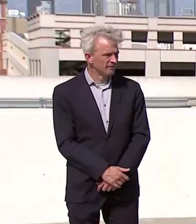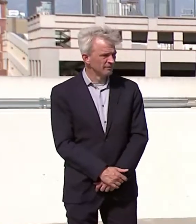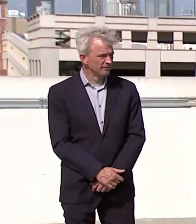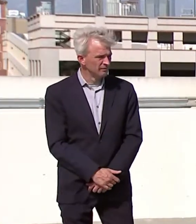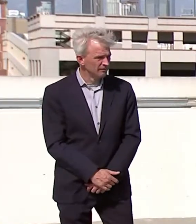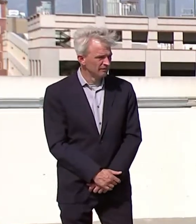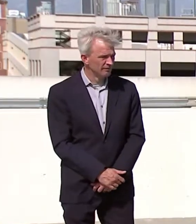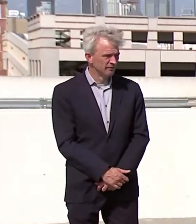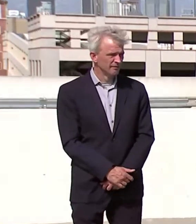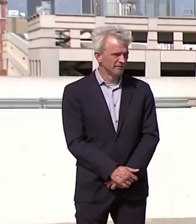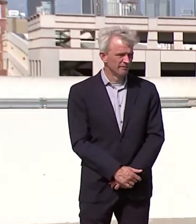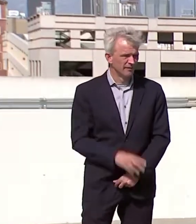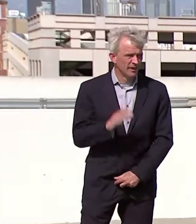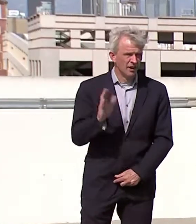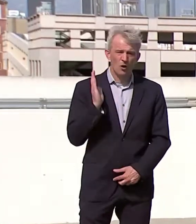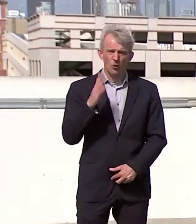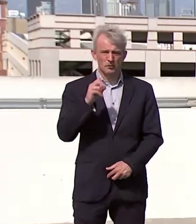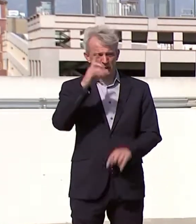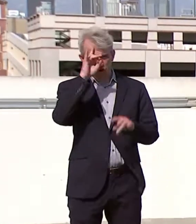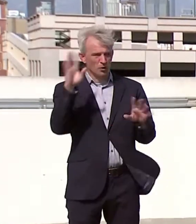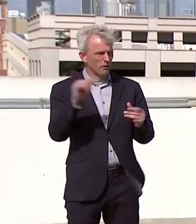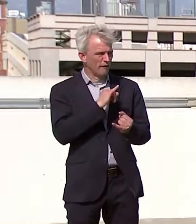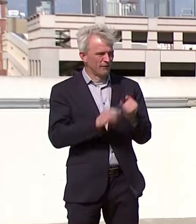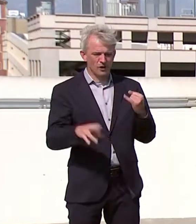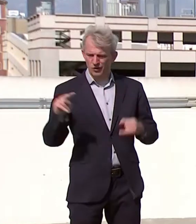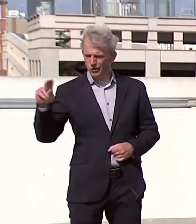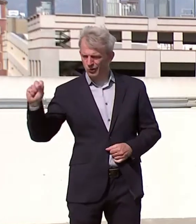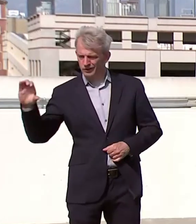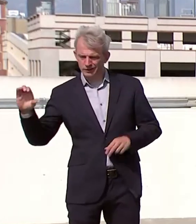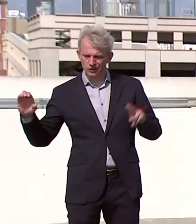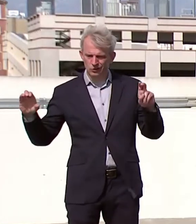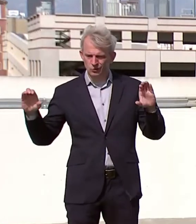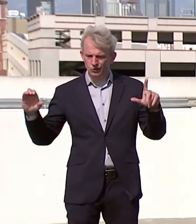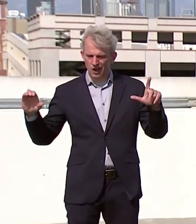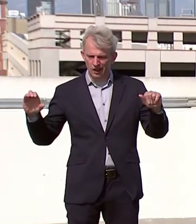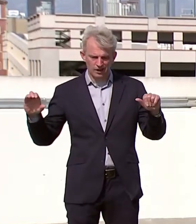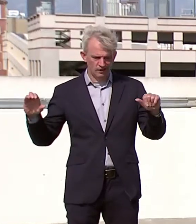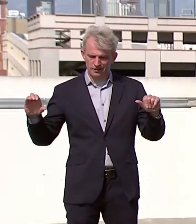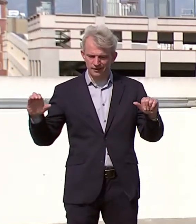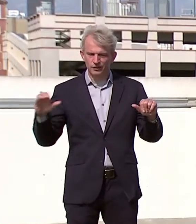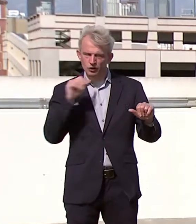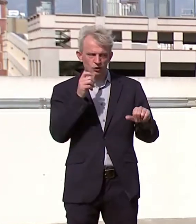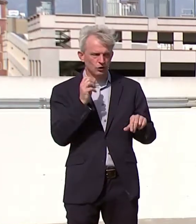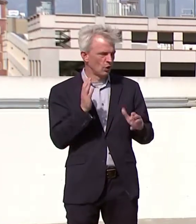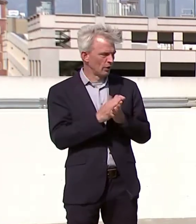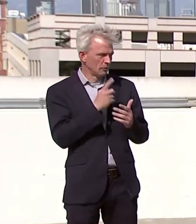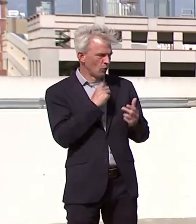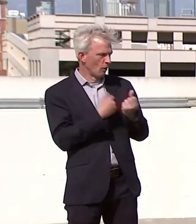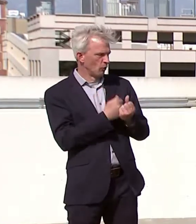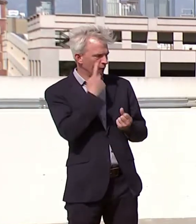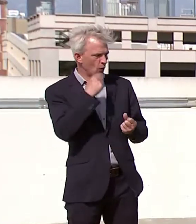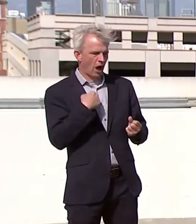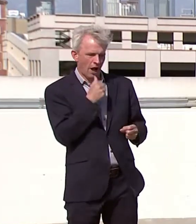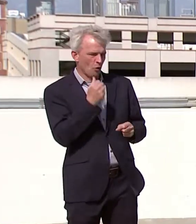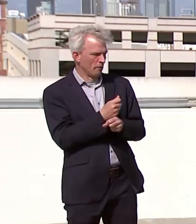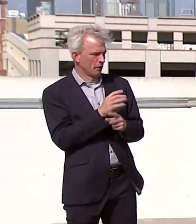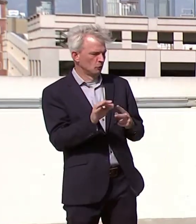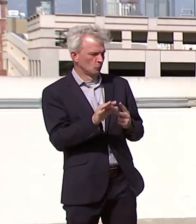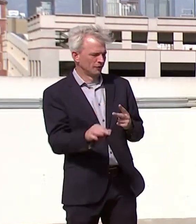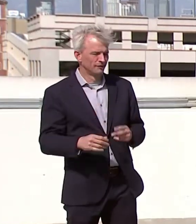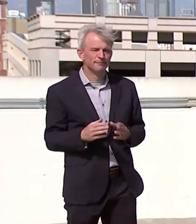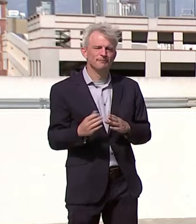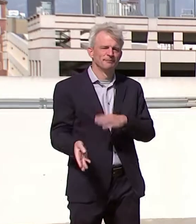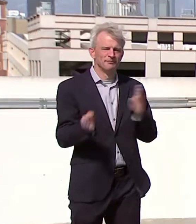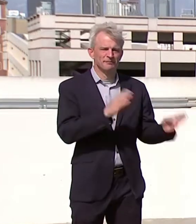That would be an incredible final. Don't ask me who I'm going to root for because I don't want to make a choice. So congratulations. Next, we know and love